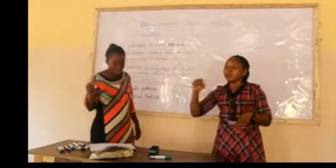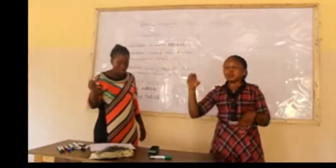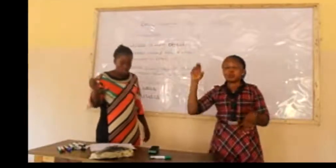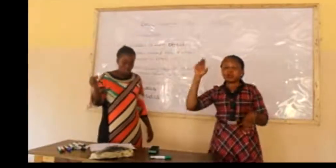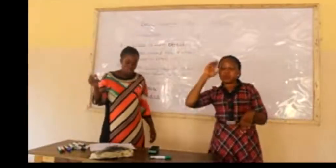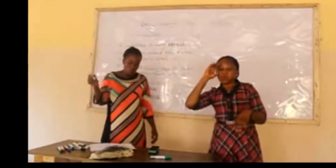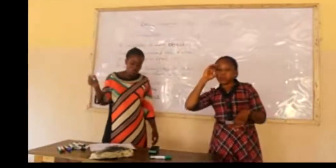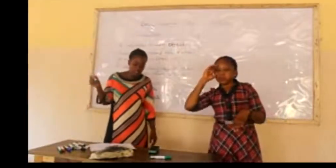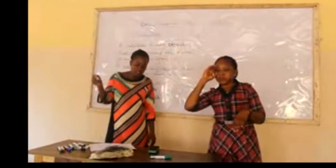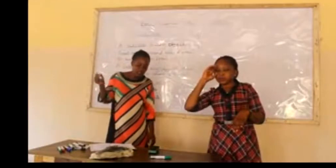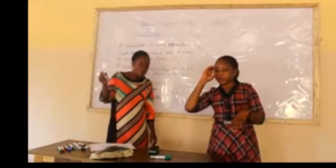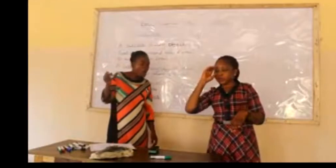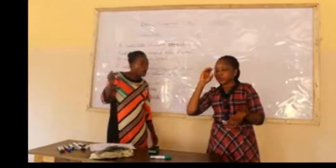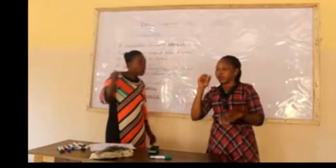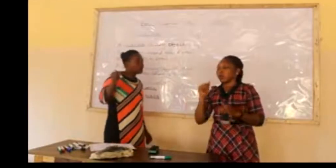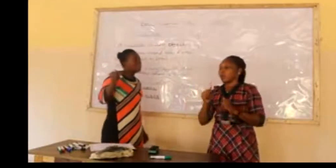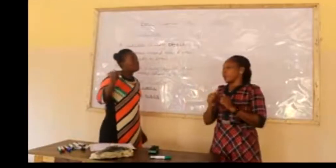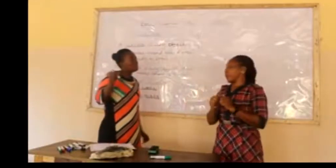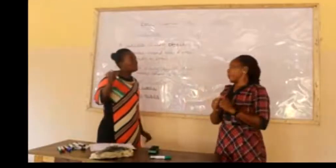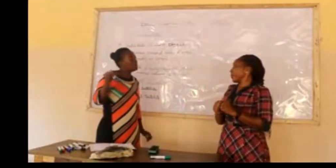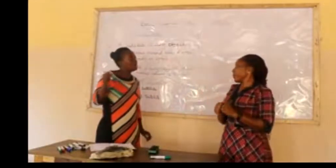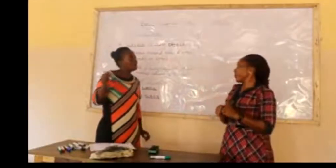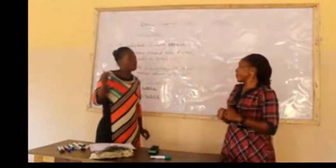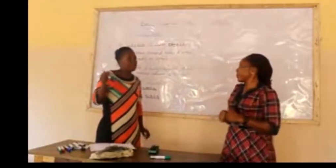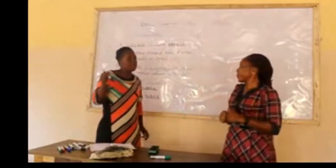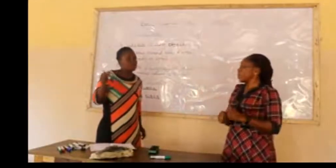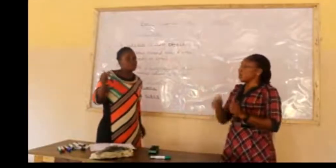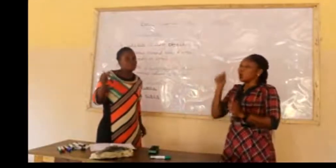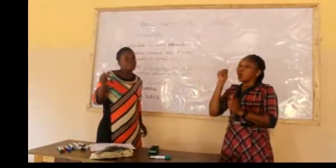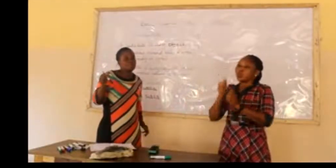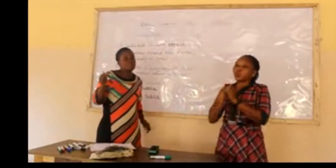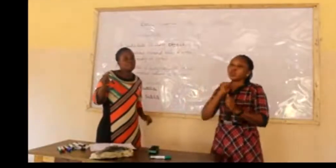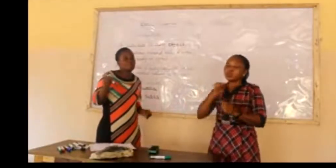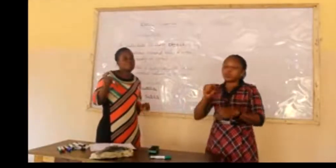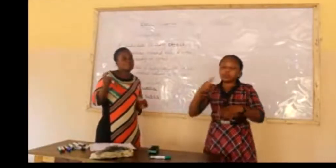body, which is called the primary.